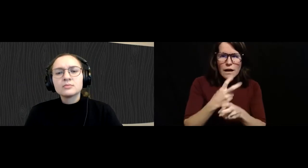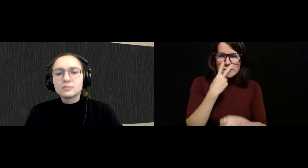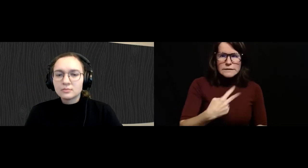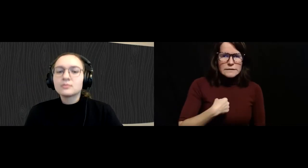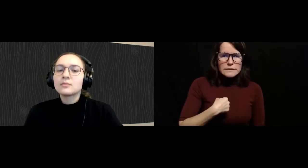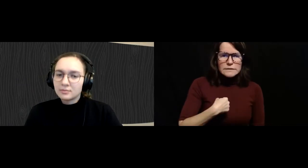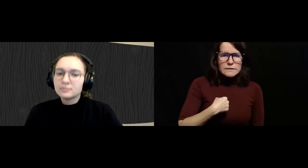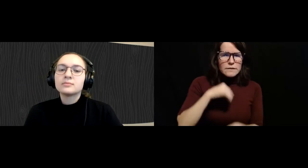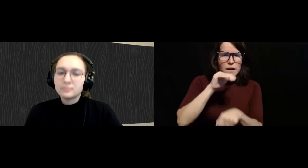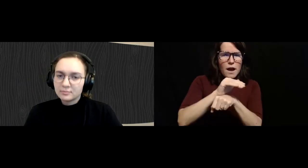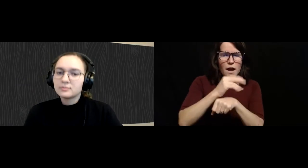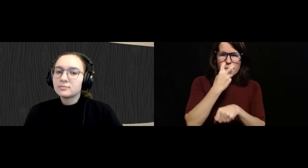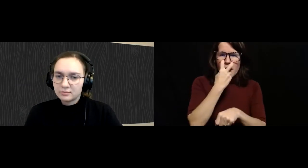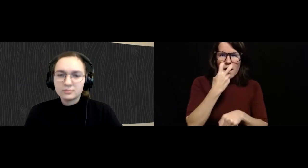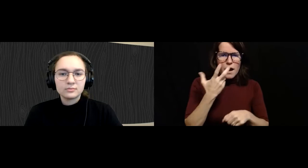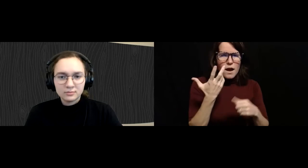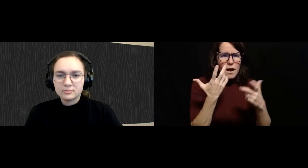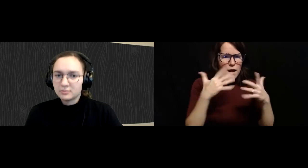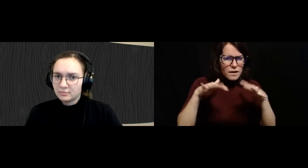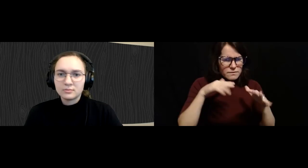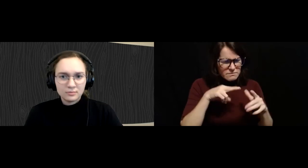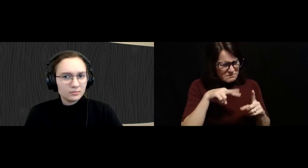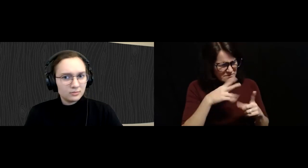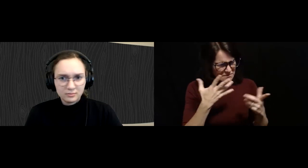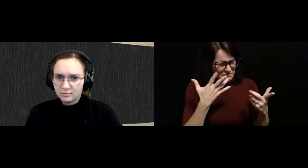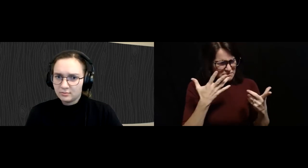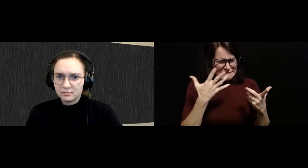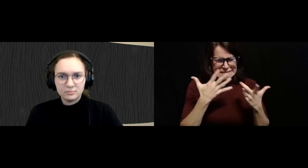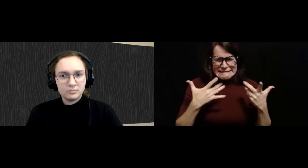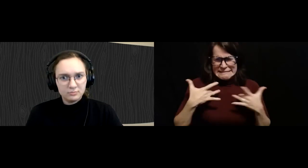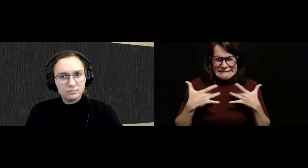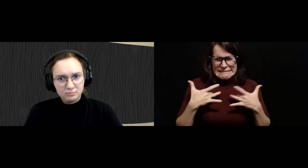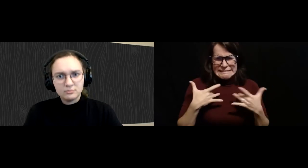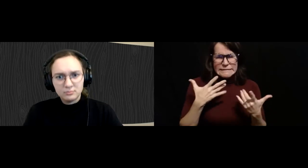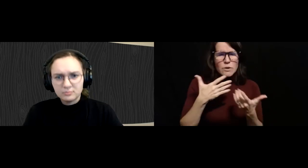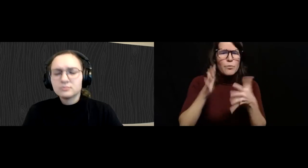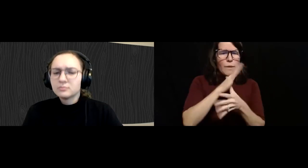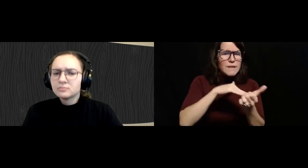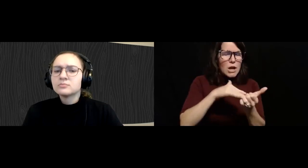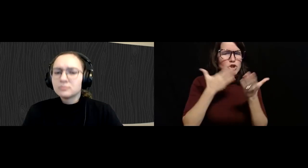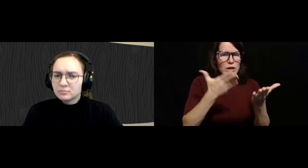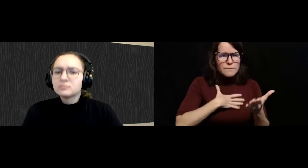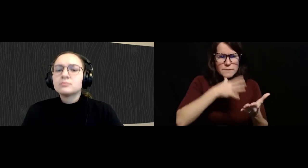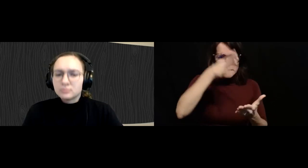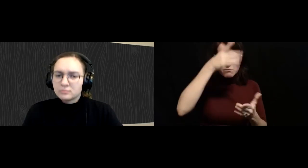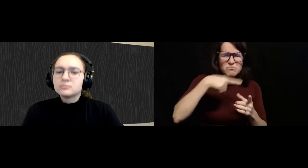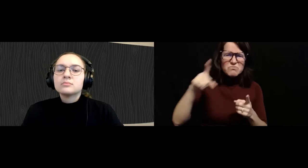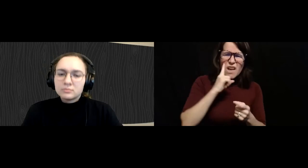Also, at night, I couldn't see. It's almost like I already was blind at night. So they brought me to